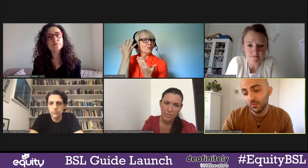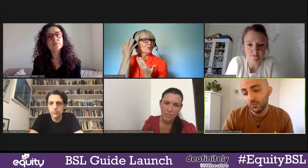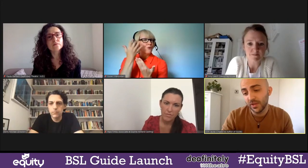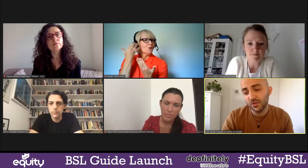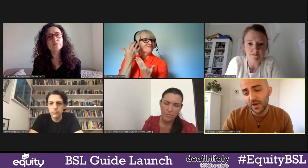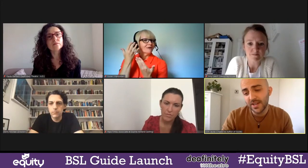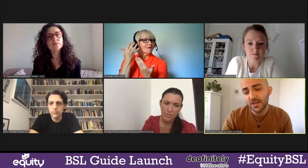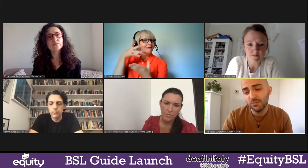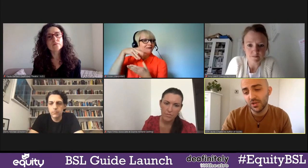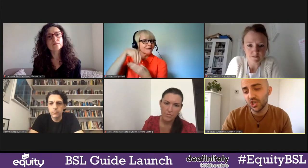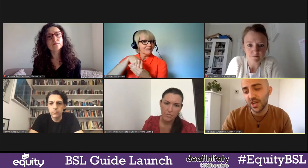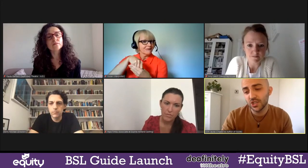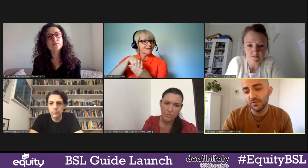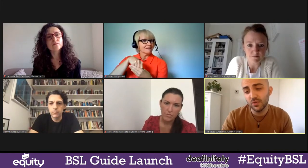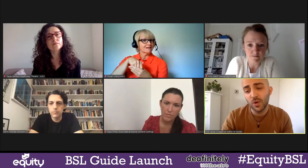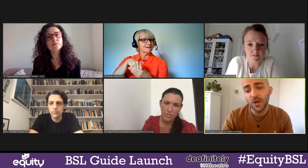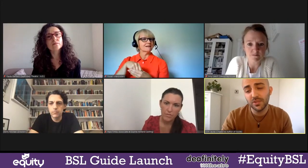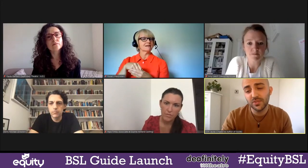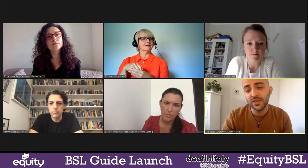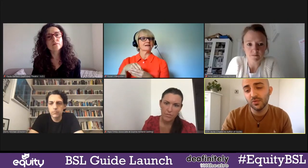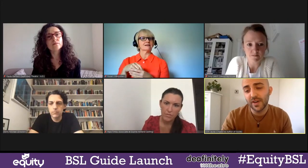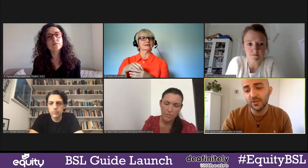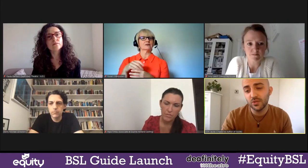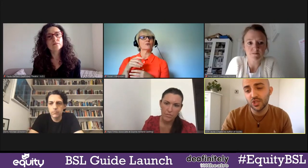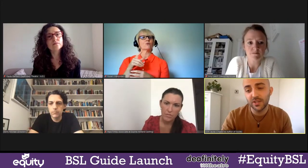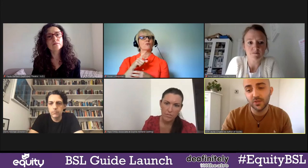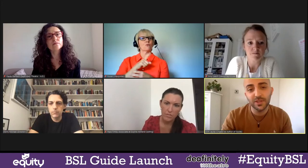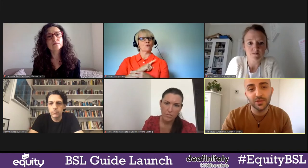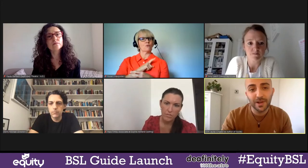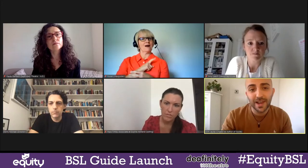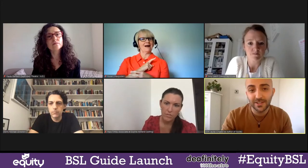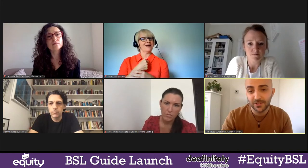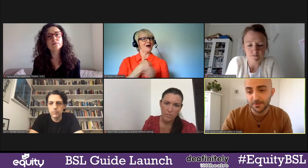with greater appreciation for why we still value Shakespeare's plays.